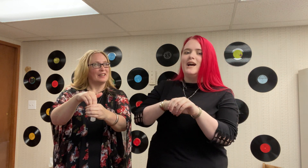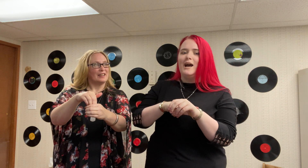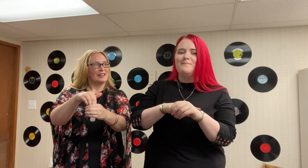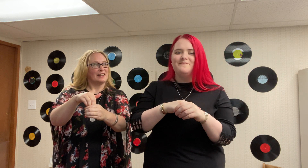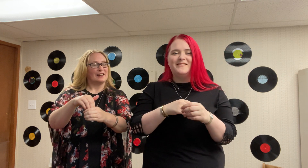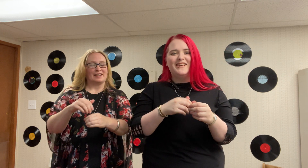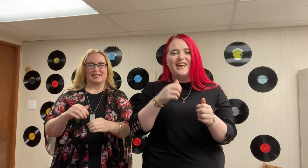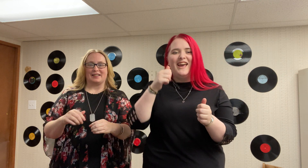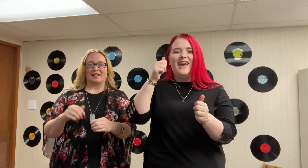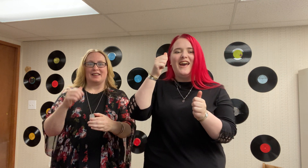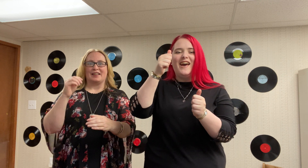time.